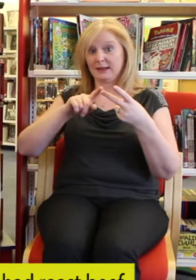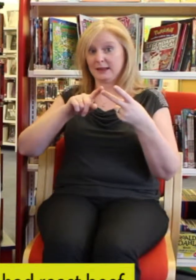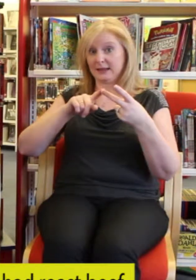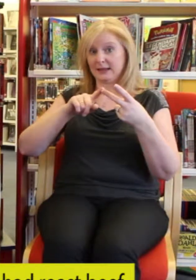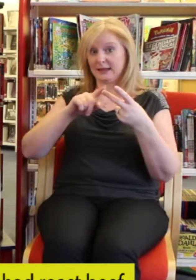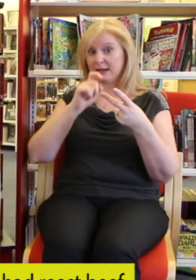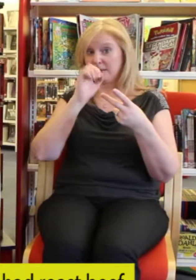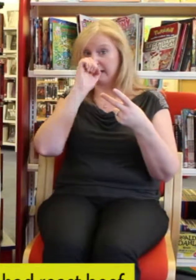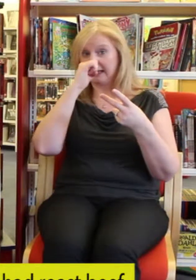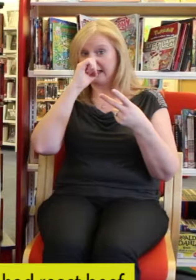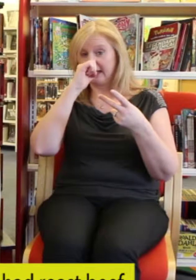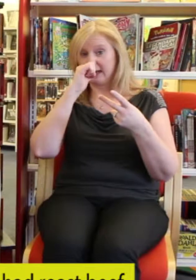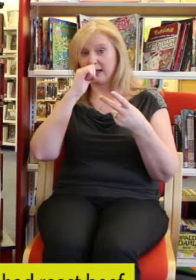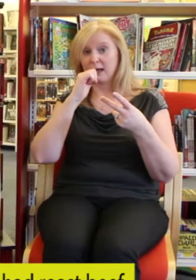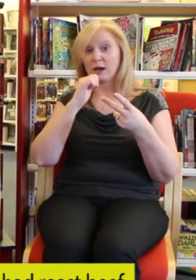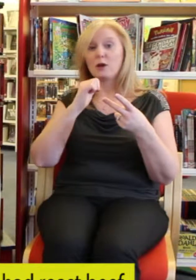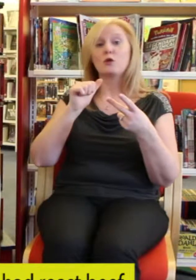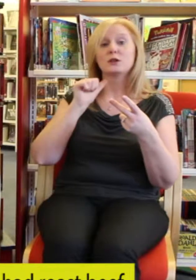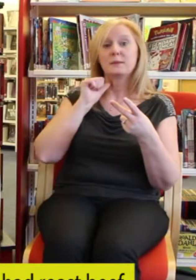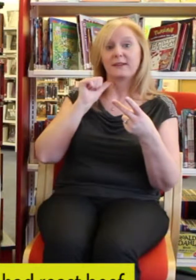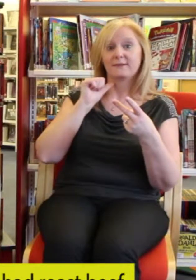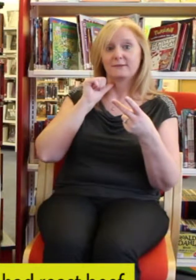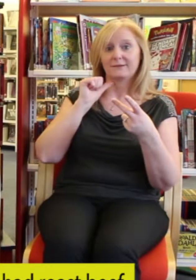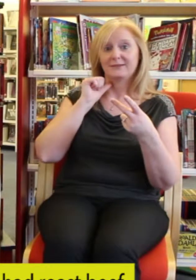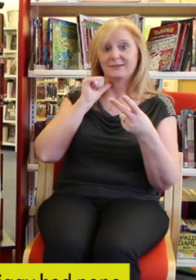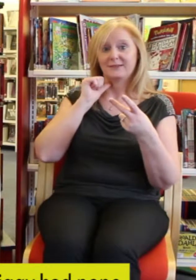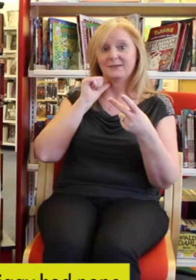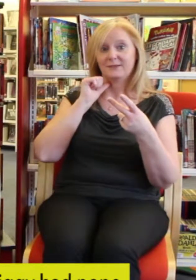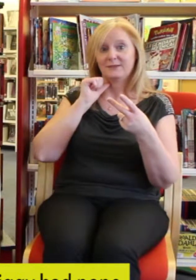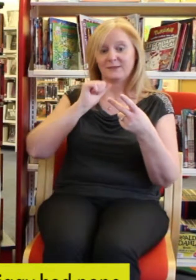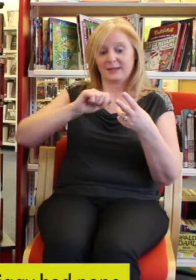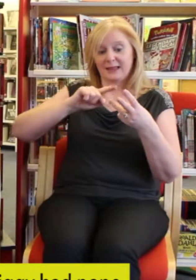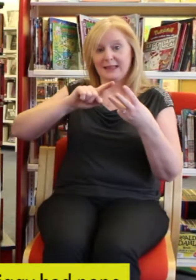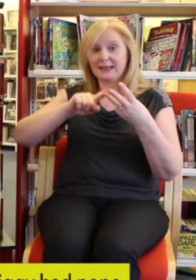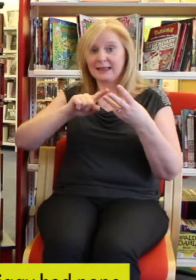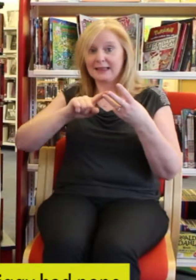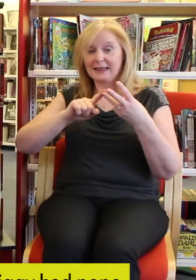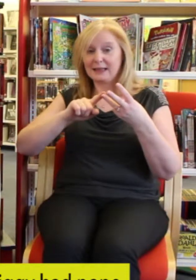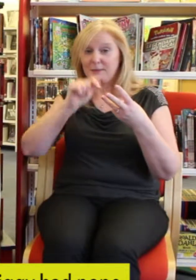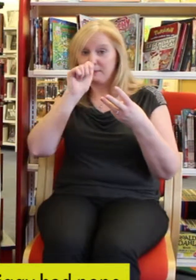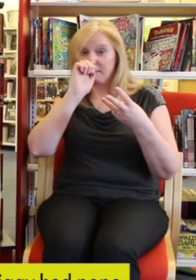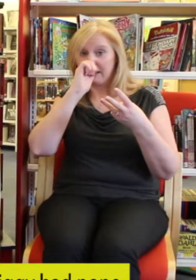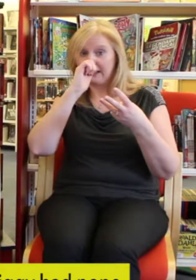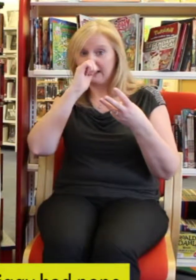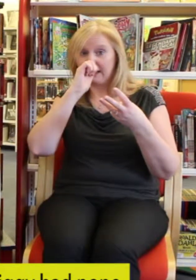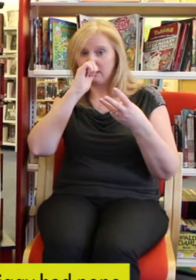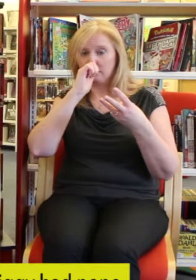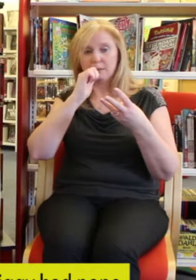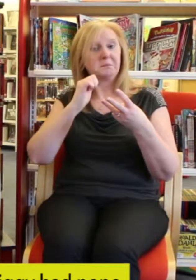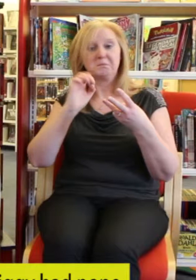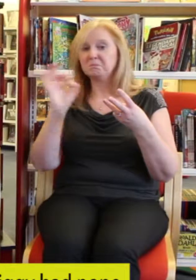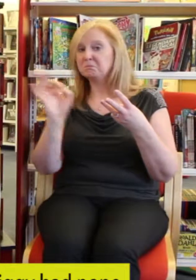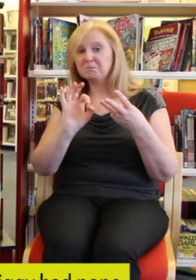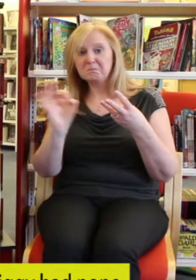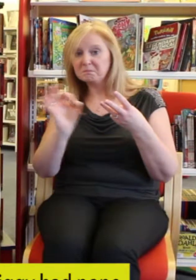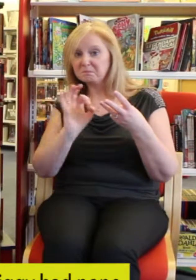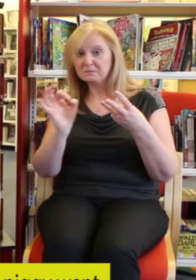This little piggy had roast beef. And this little piggy had none.